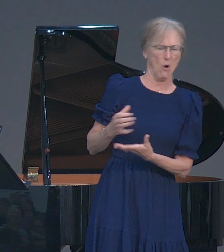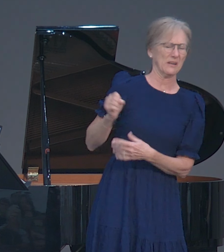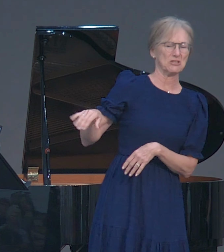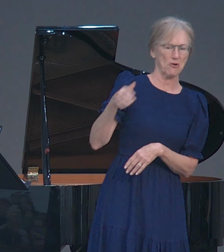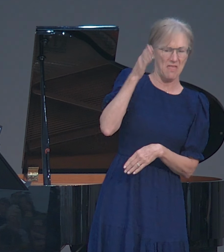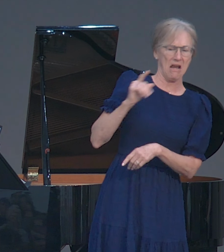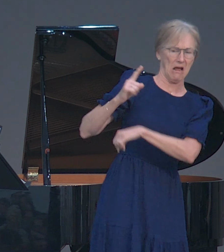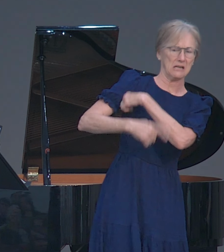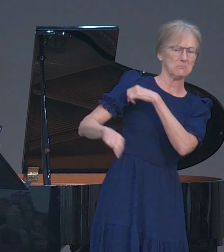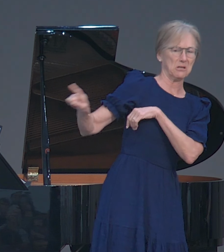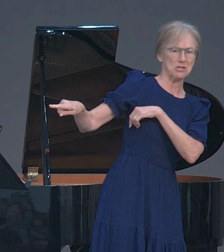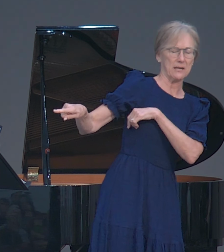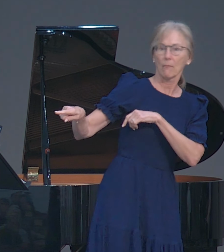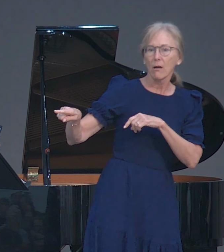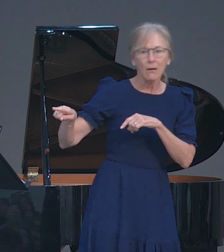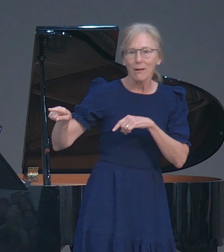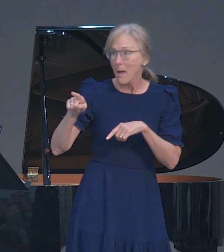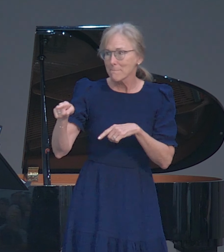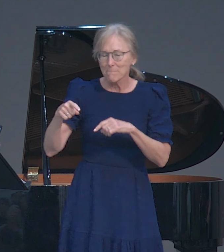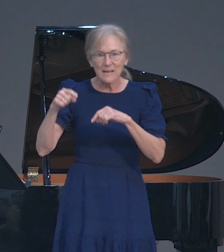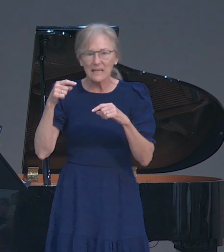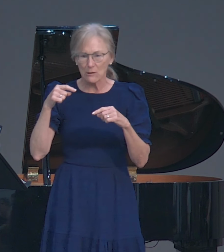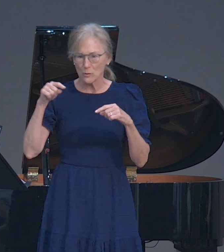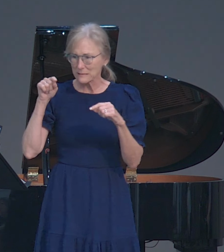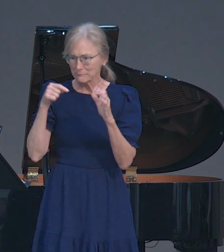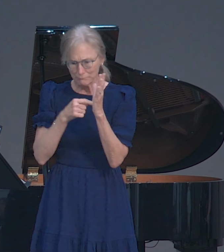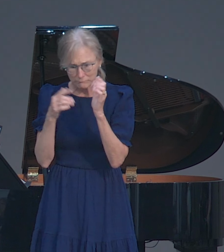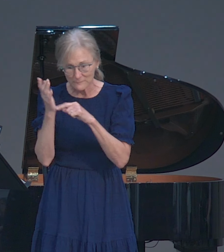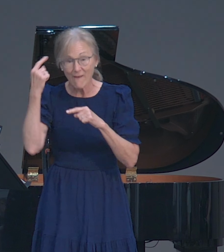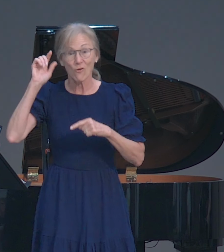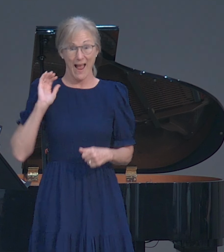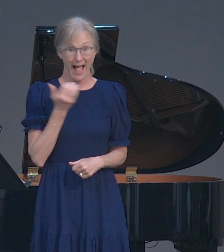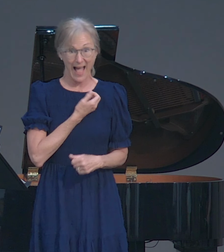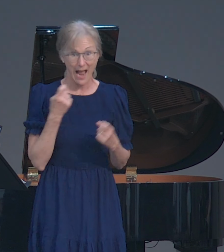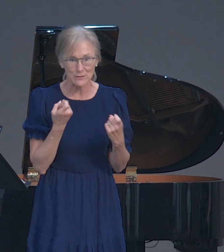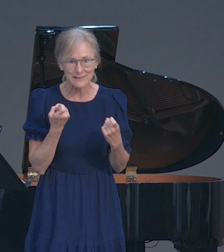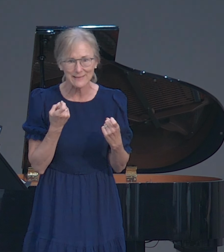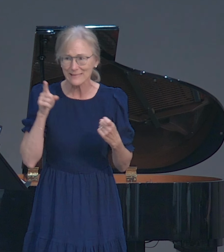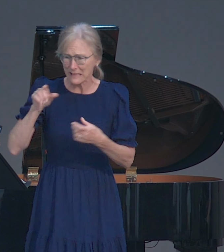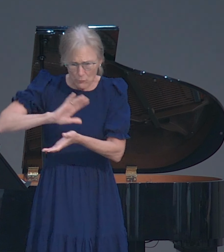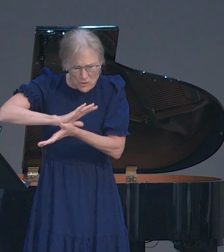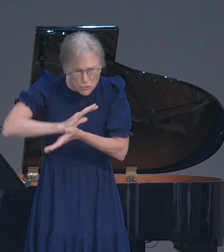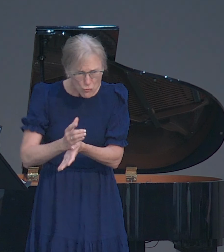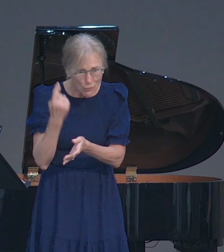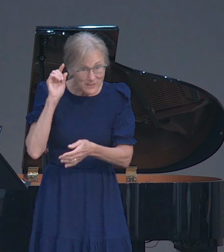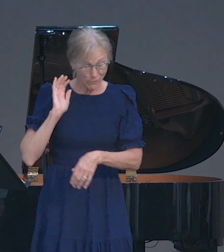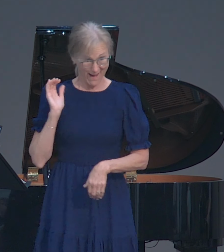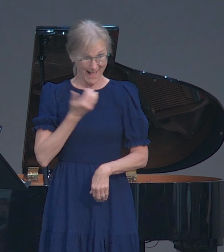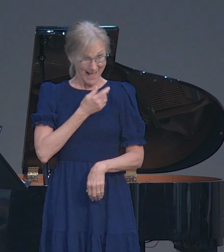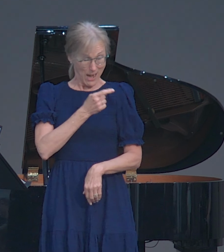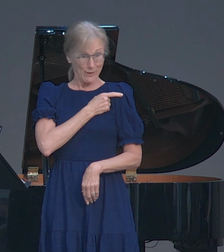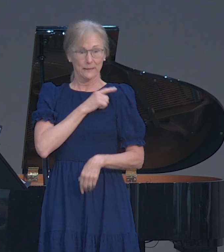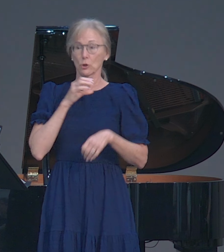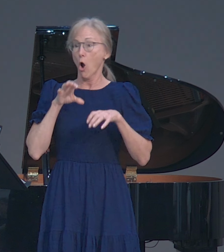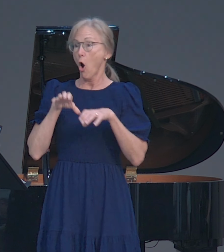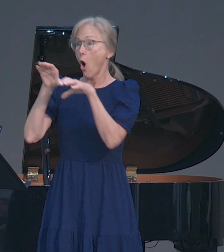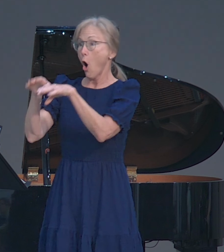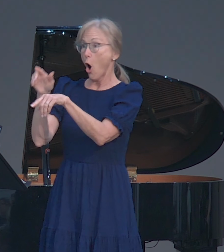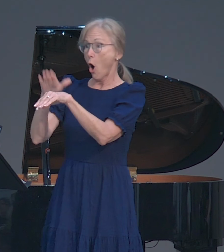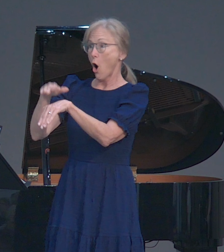and afflicted. But he was pierced for our transgressions. He was crushed for our iniquities. Upon him was